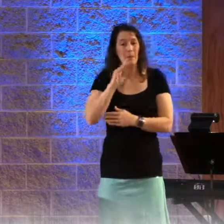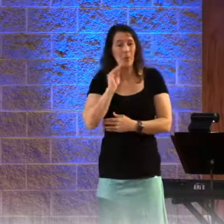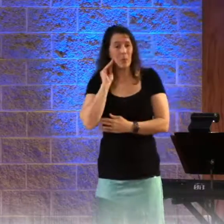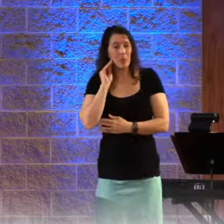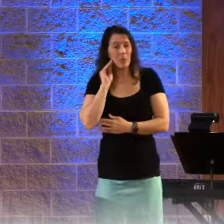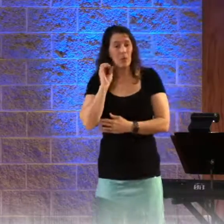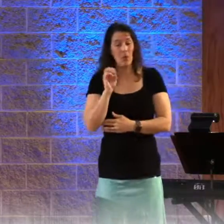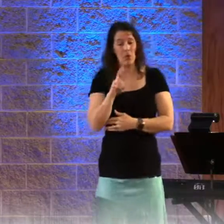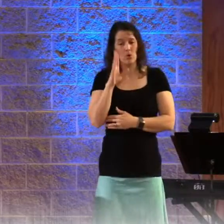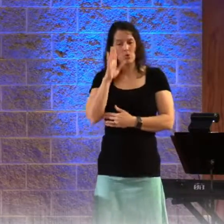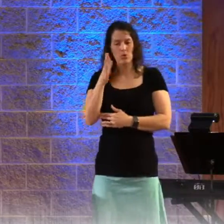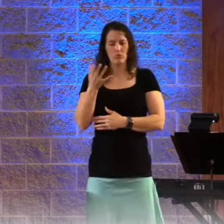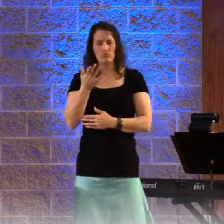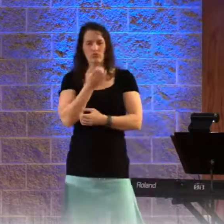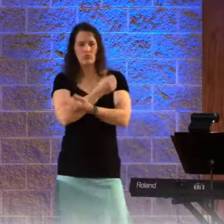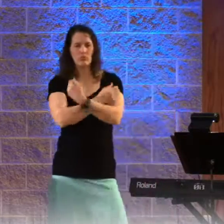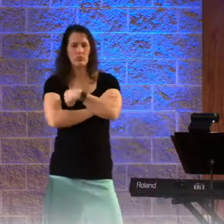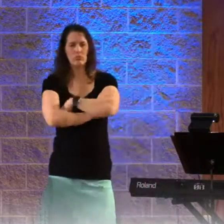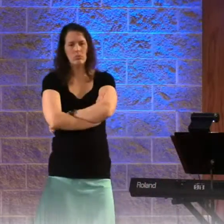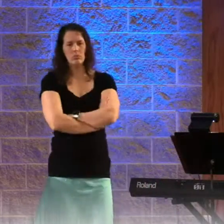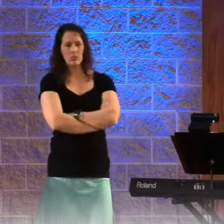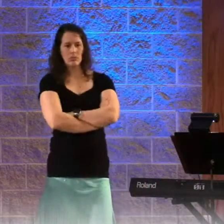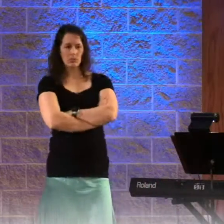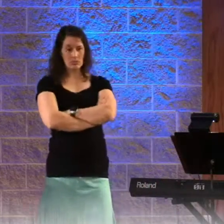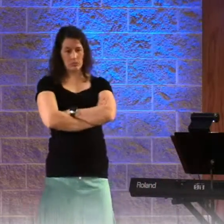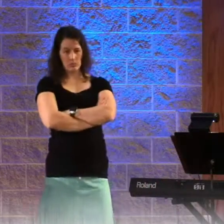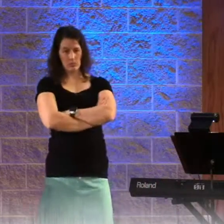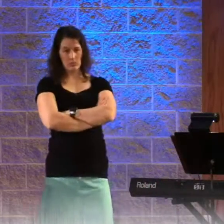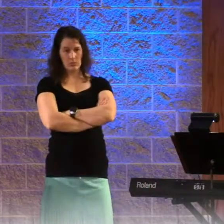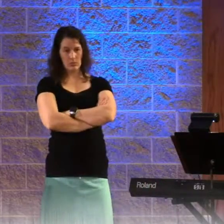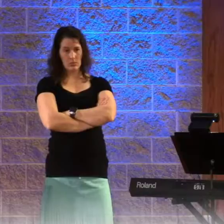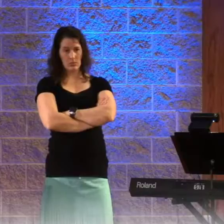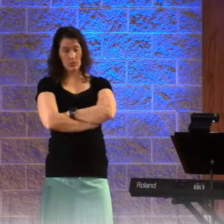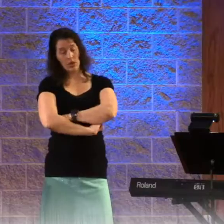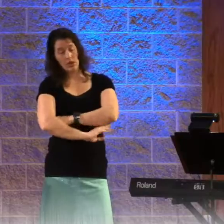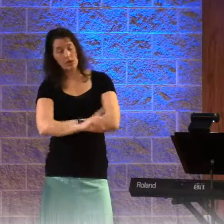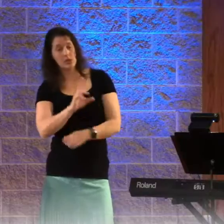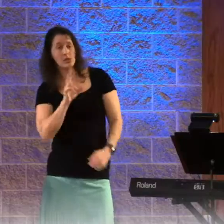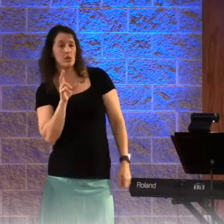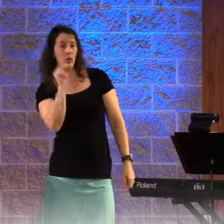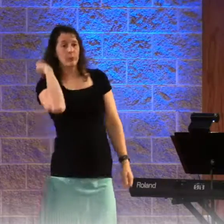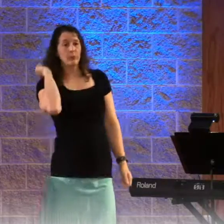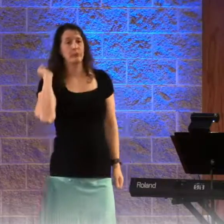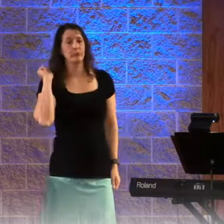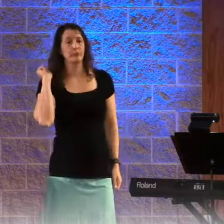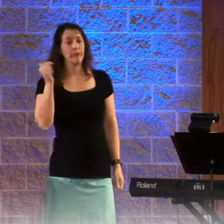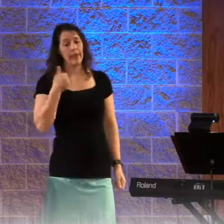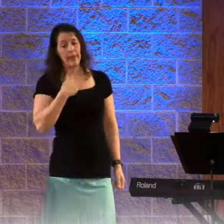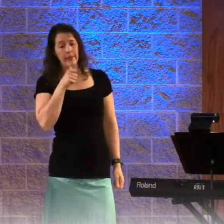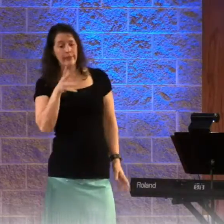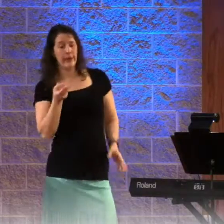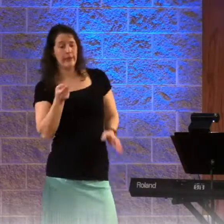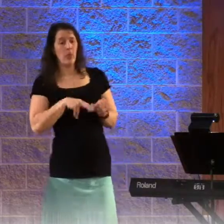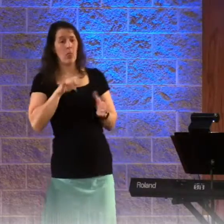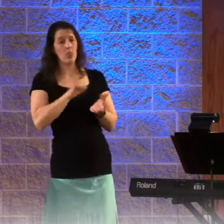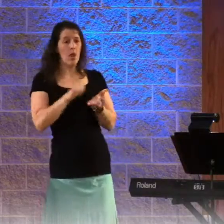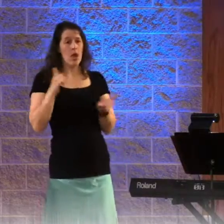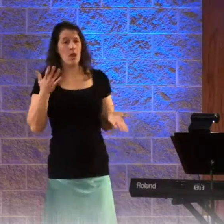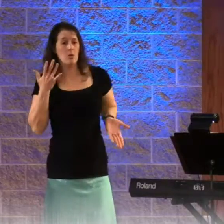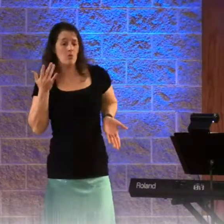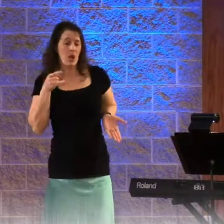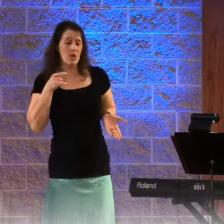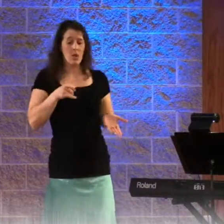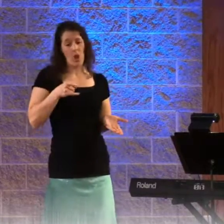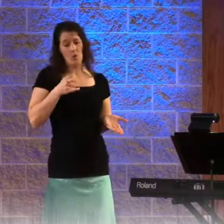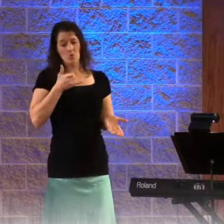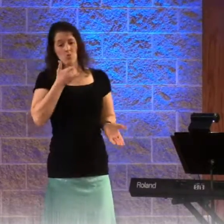Or will we have our arms crossed and our eyebrows for and say, no, I'm not going to be a part of that because